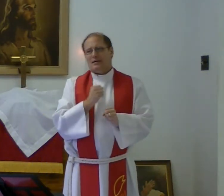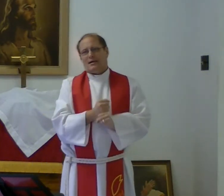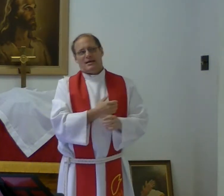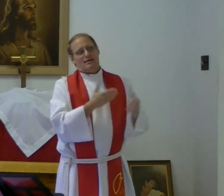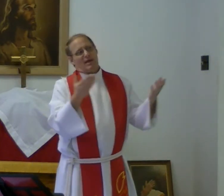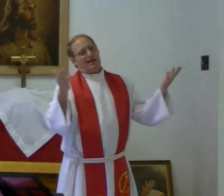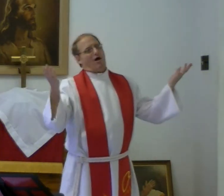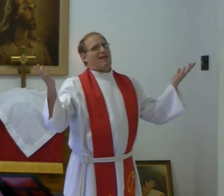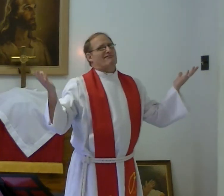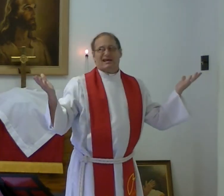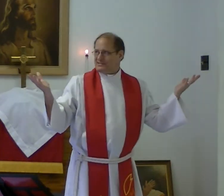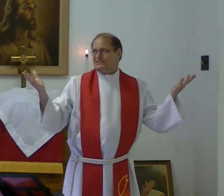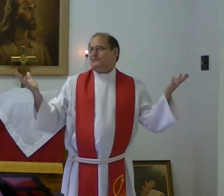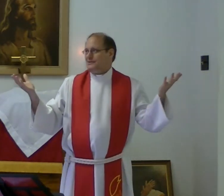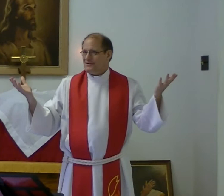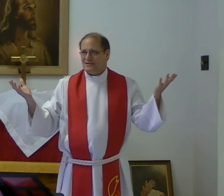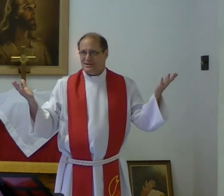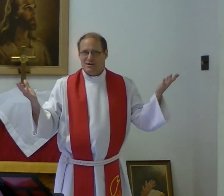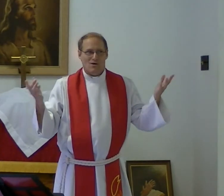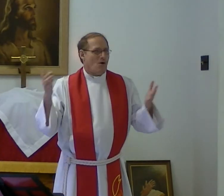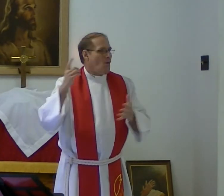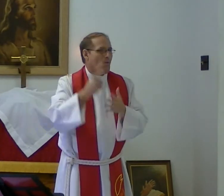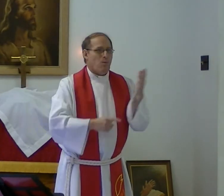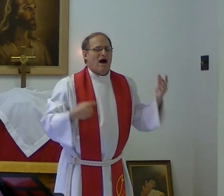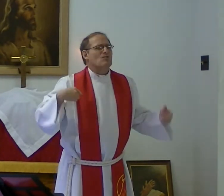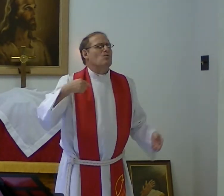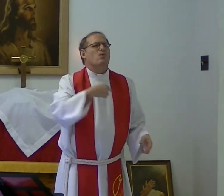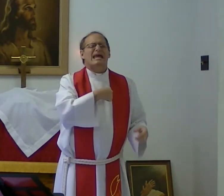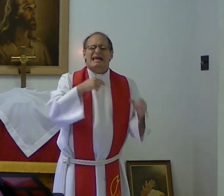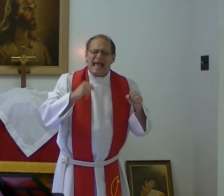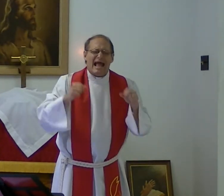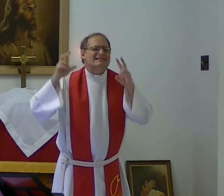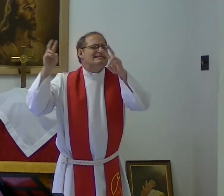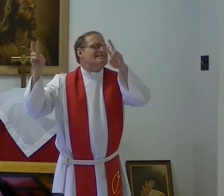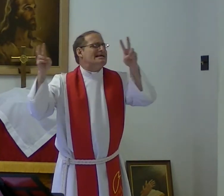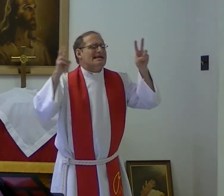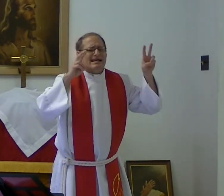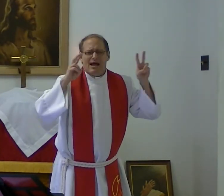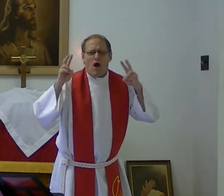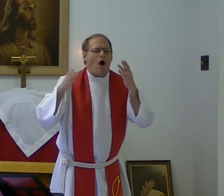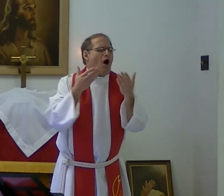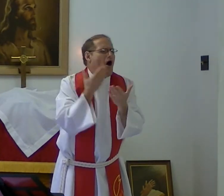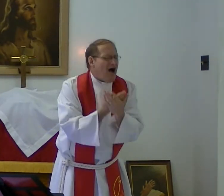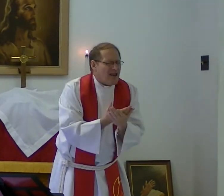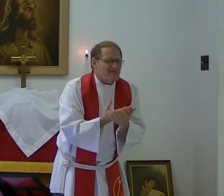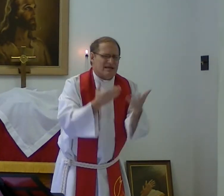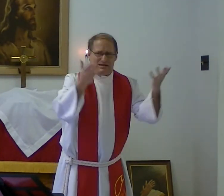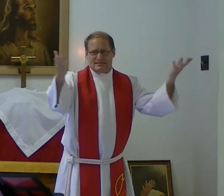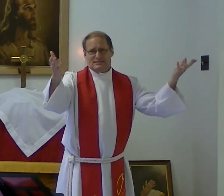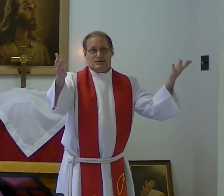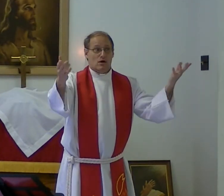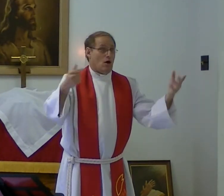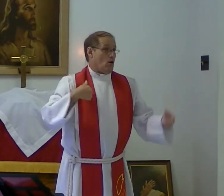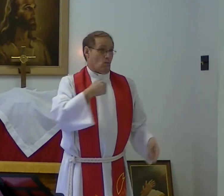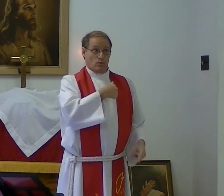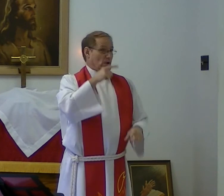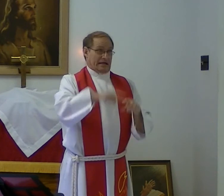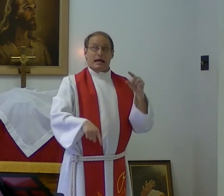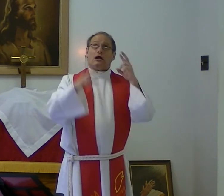He made all of this. What we can see, all of this. What we cannot